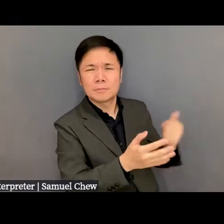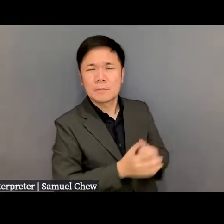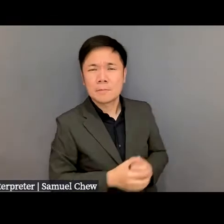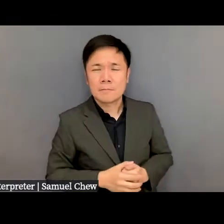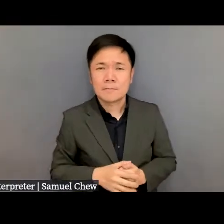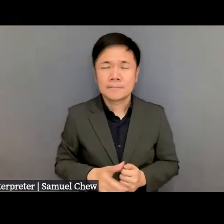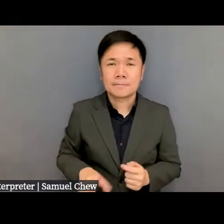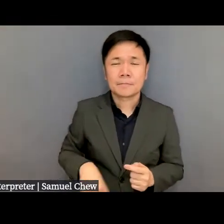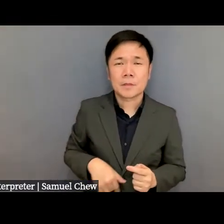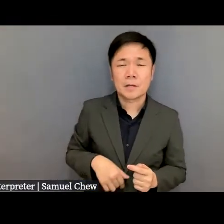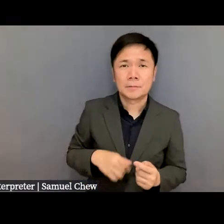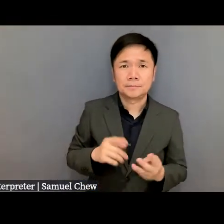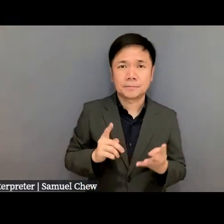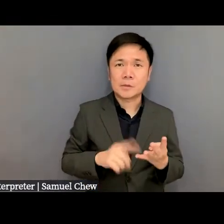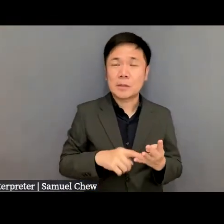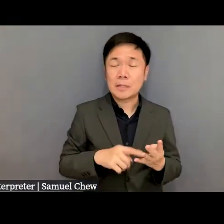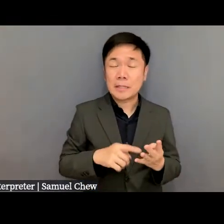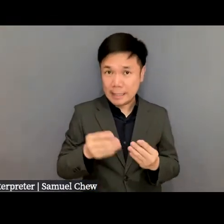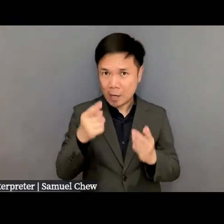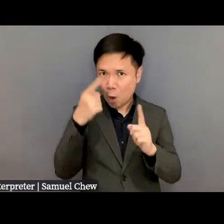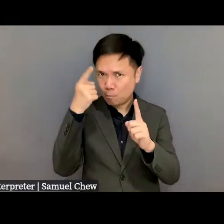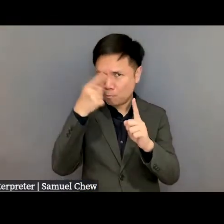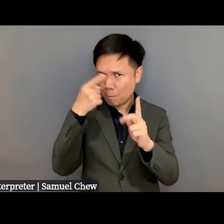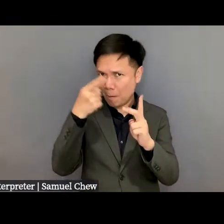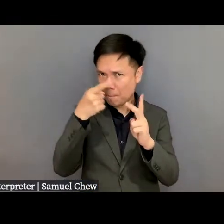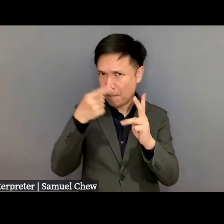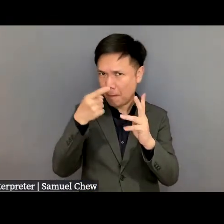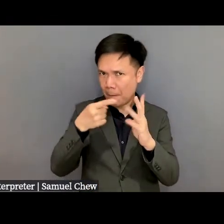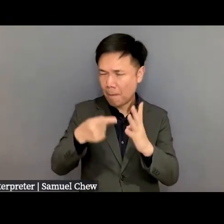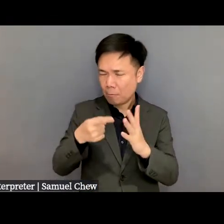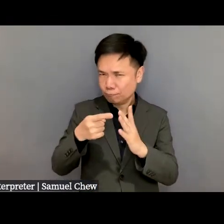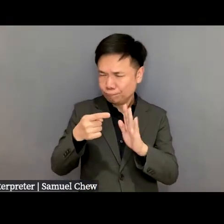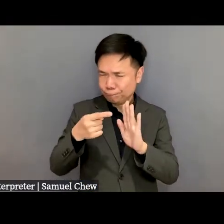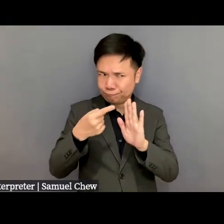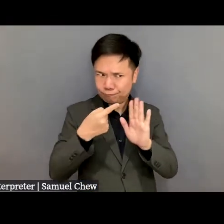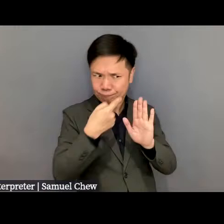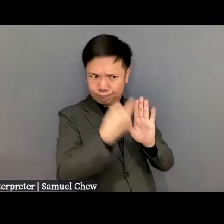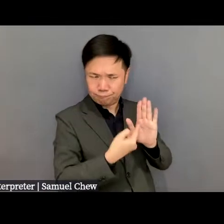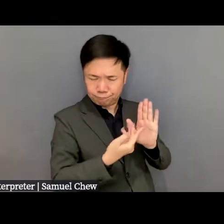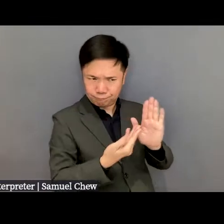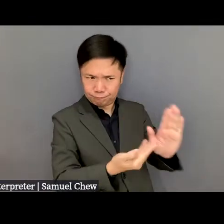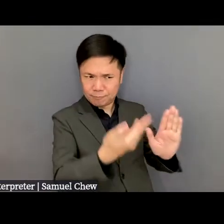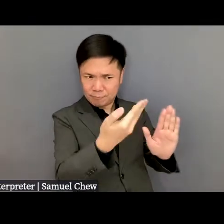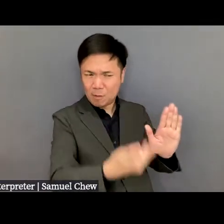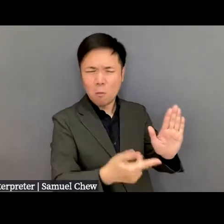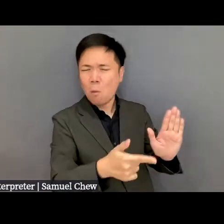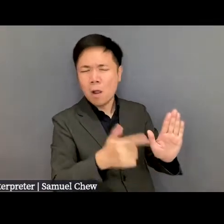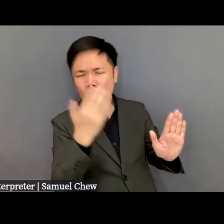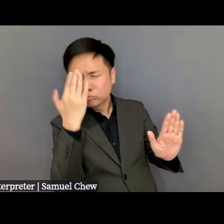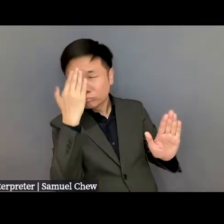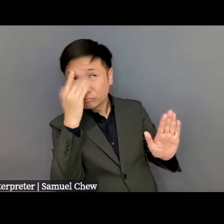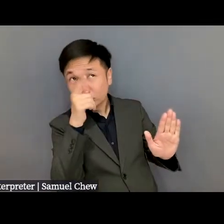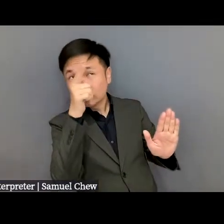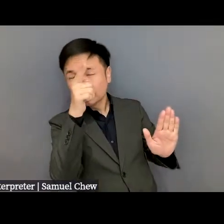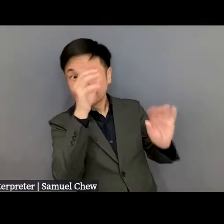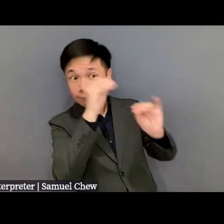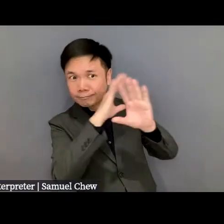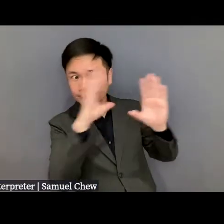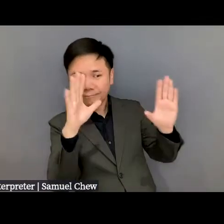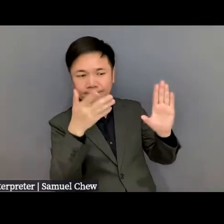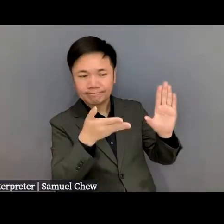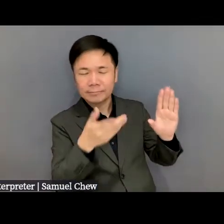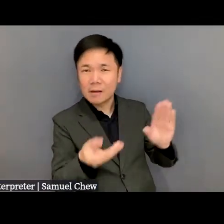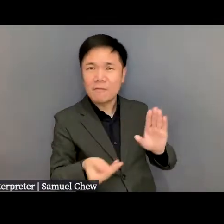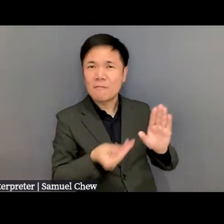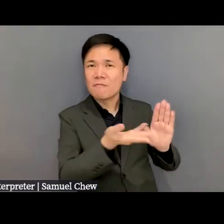define objectives of what we would like to see. This is where the sector is as far as women participation, and